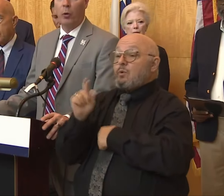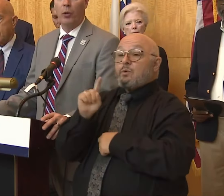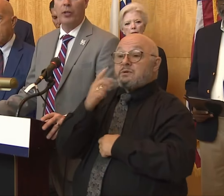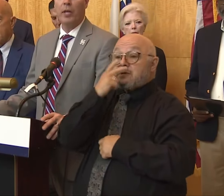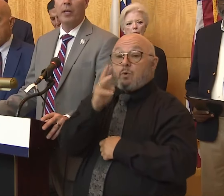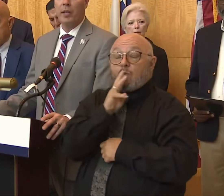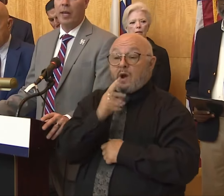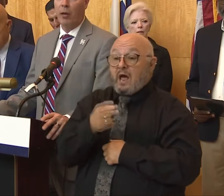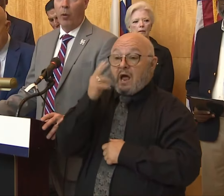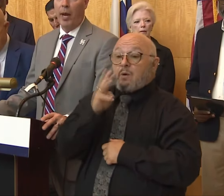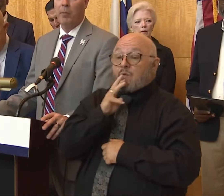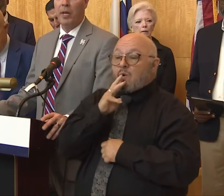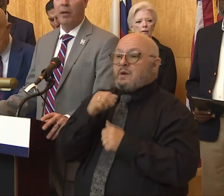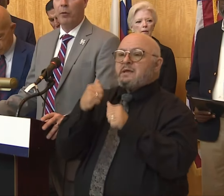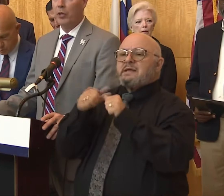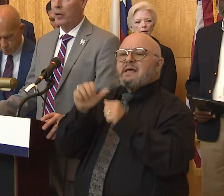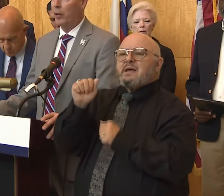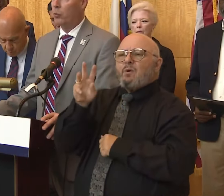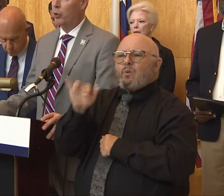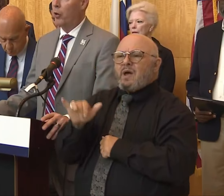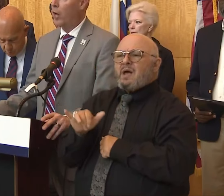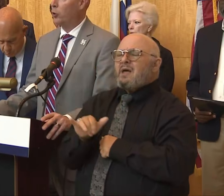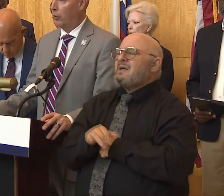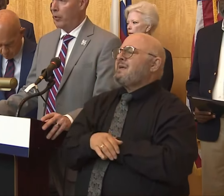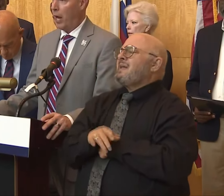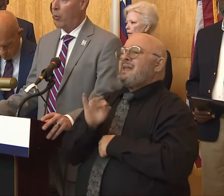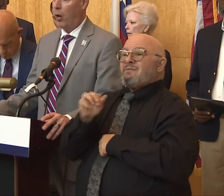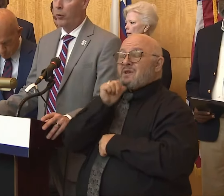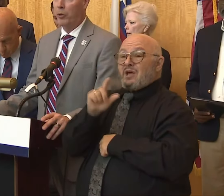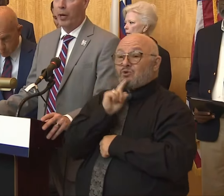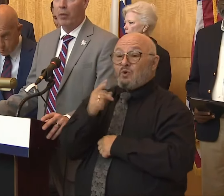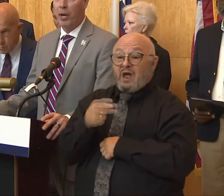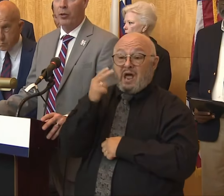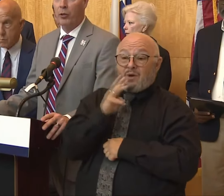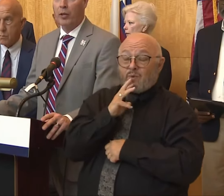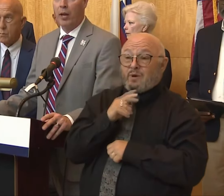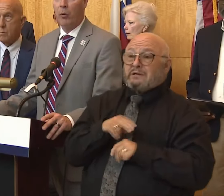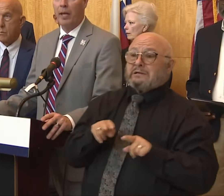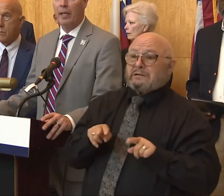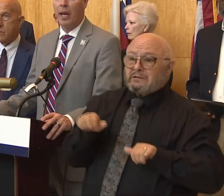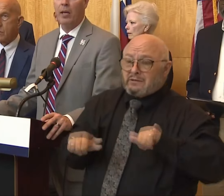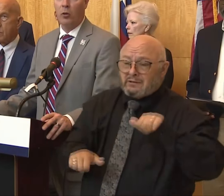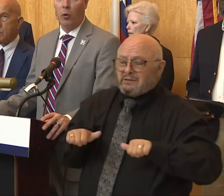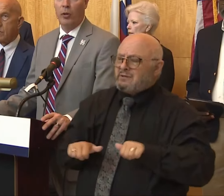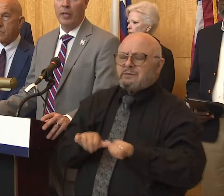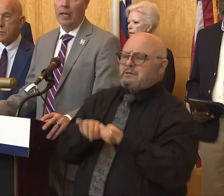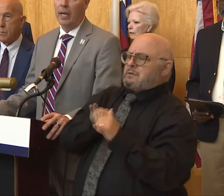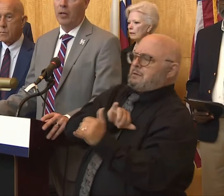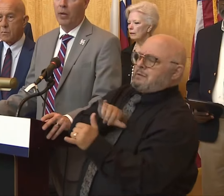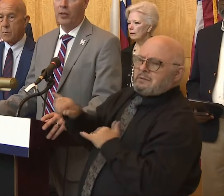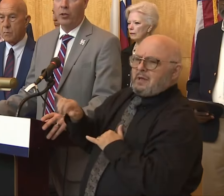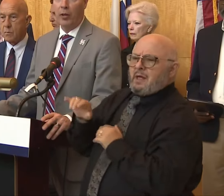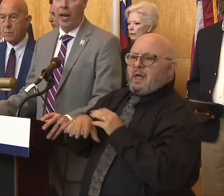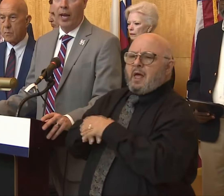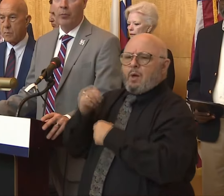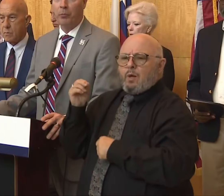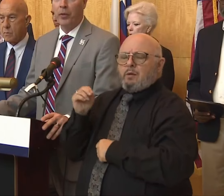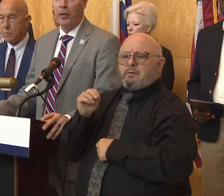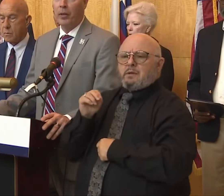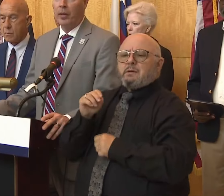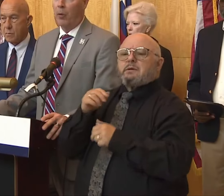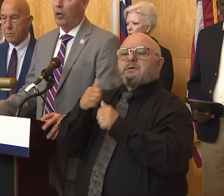water, of course, stay away. But even if you see areas where you're not sure if it's high water, we'd recommend that you stay away. Stay indoors as best as you